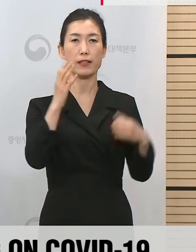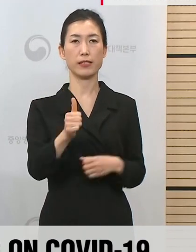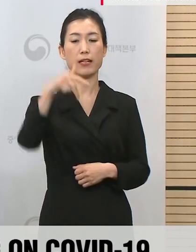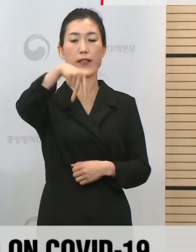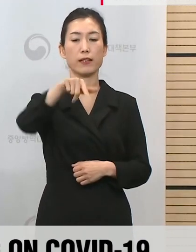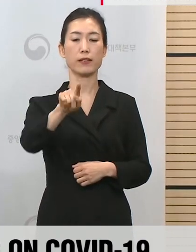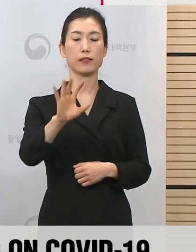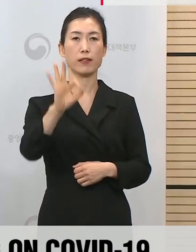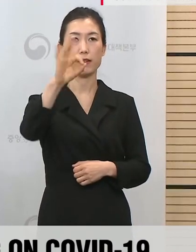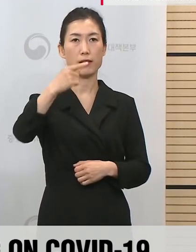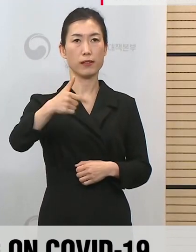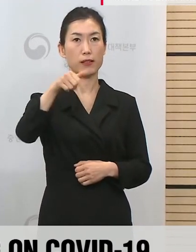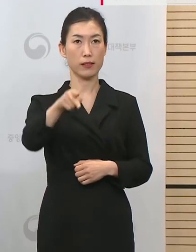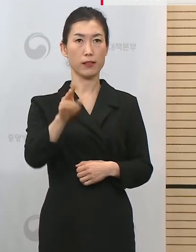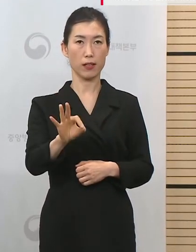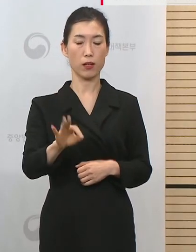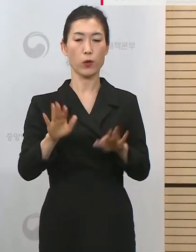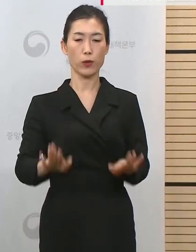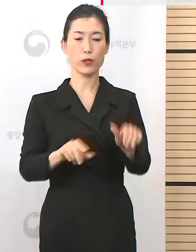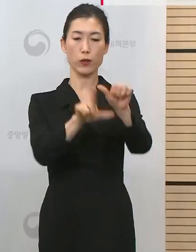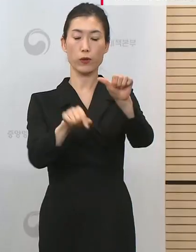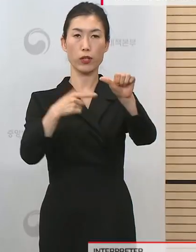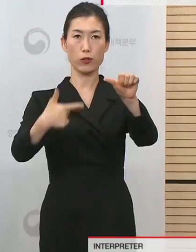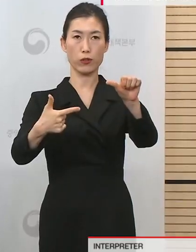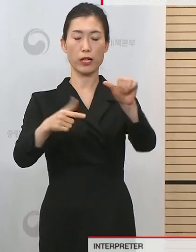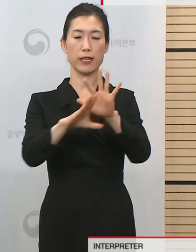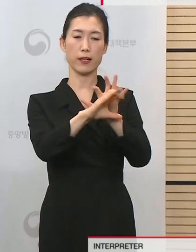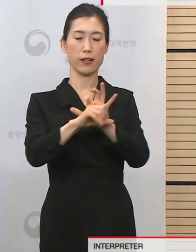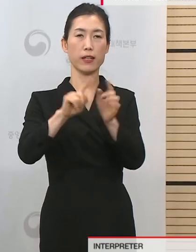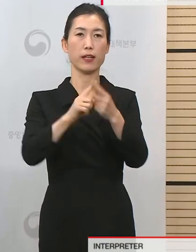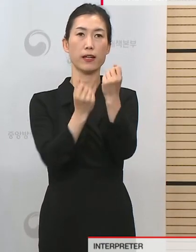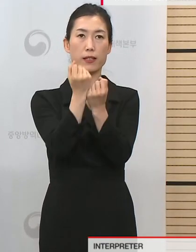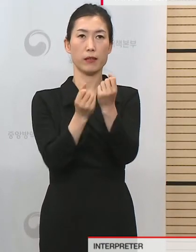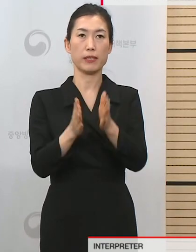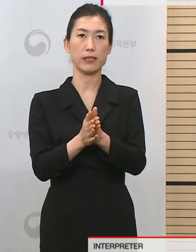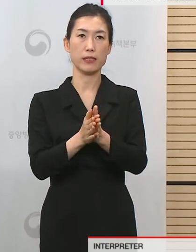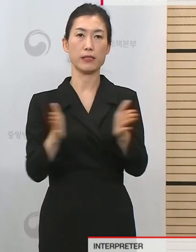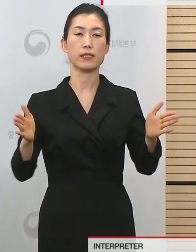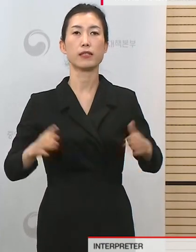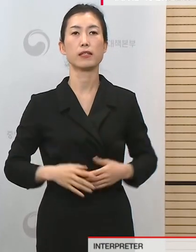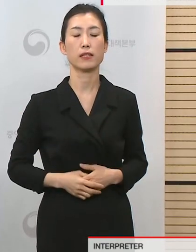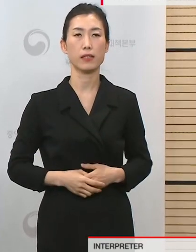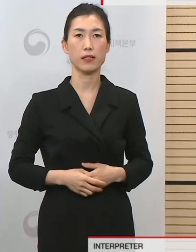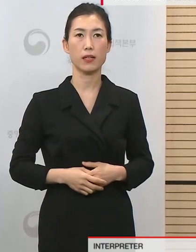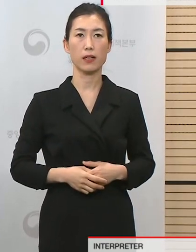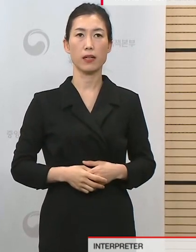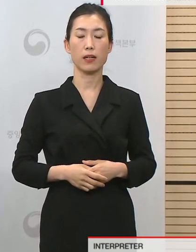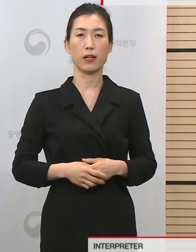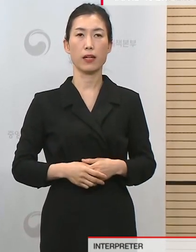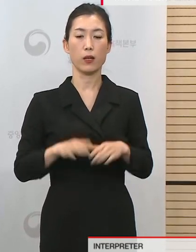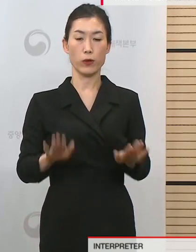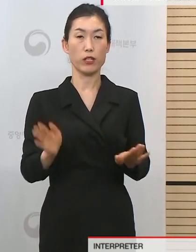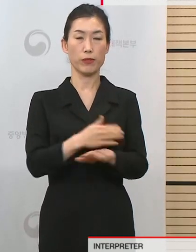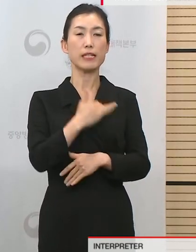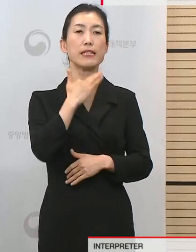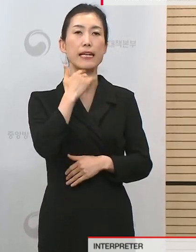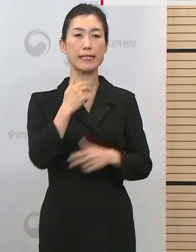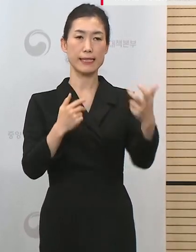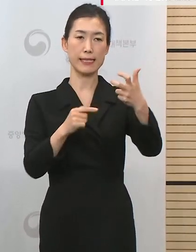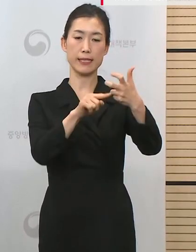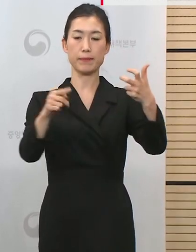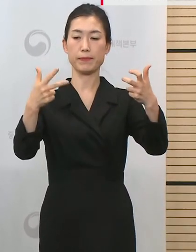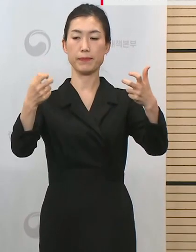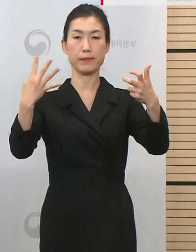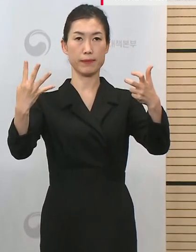I am Commissioner Chung Eun-kyung of the KDCA, and let us now begin our regular briefing for May 6th. Starting